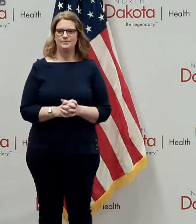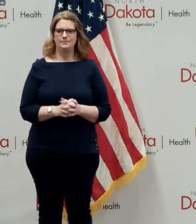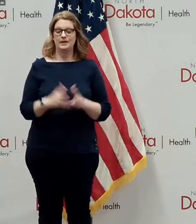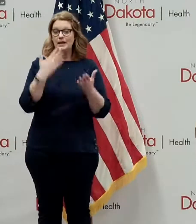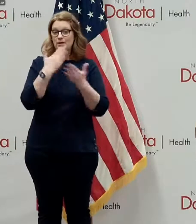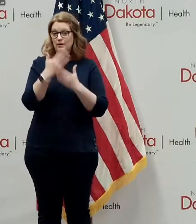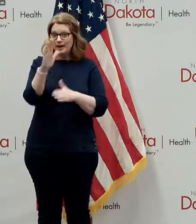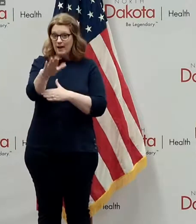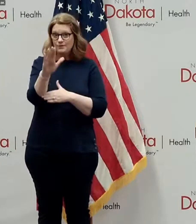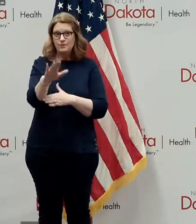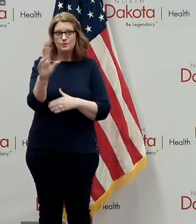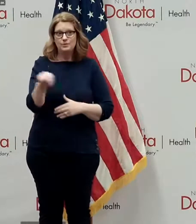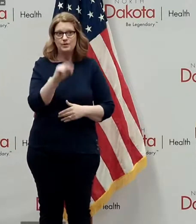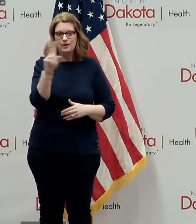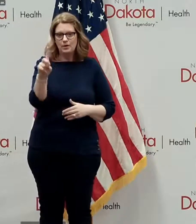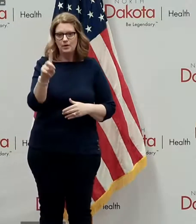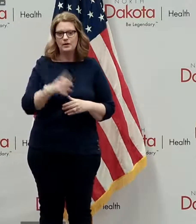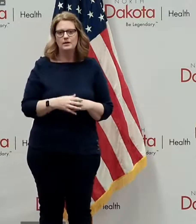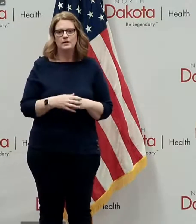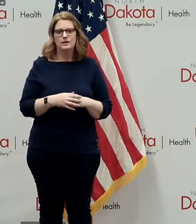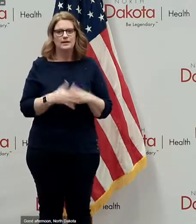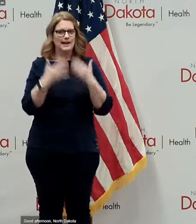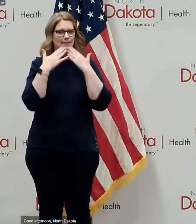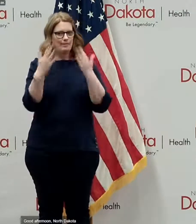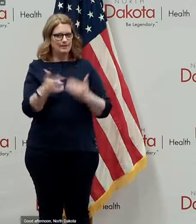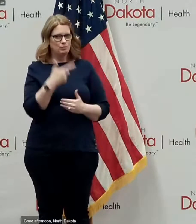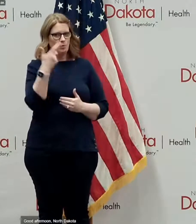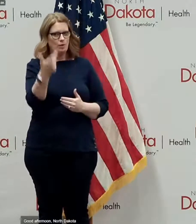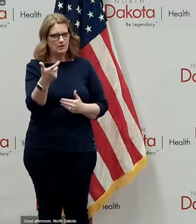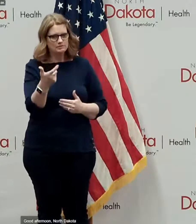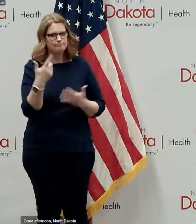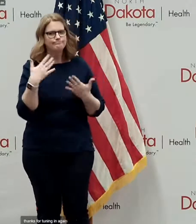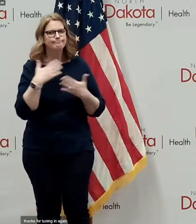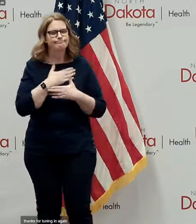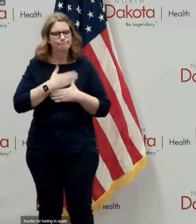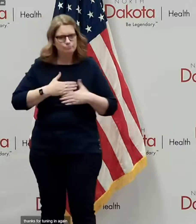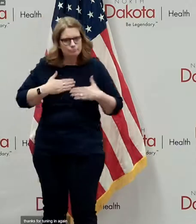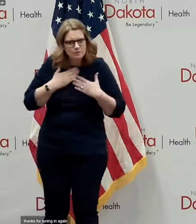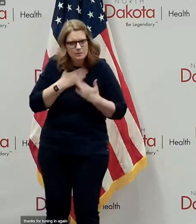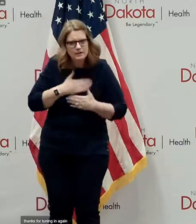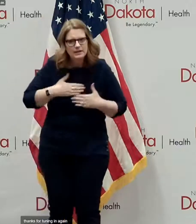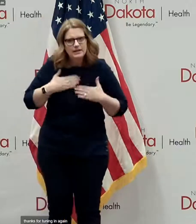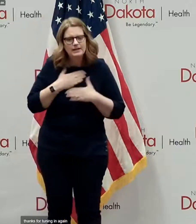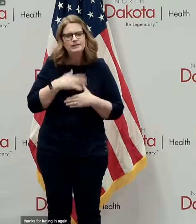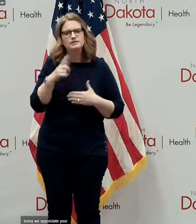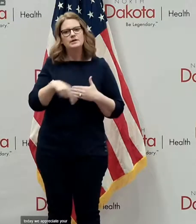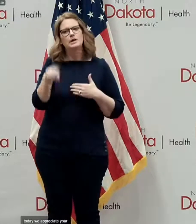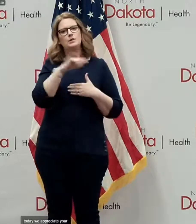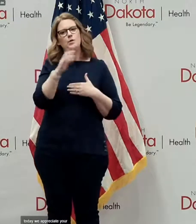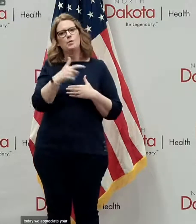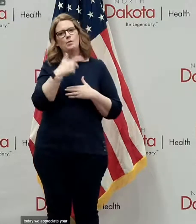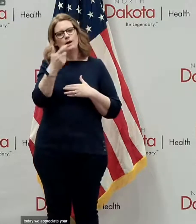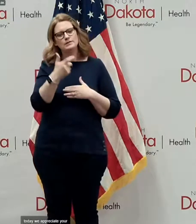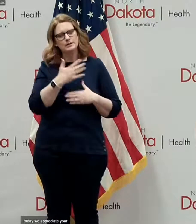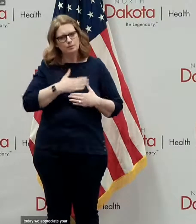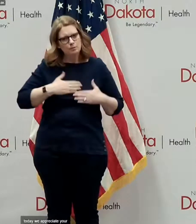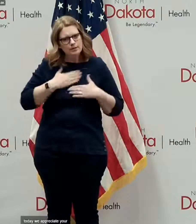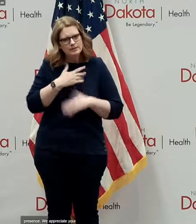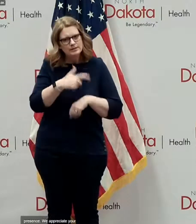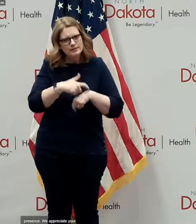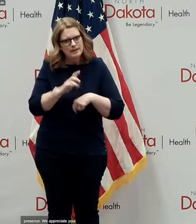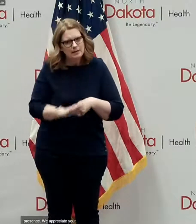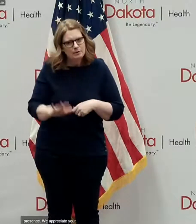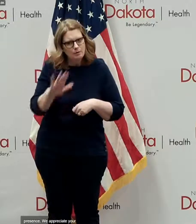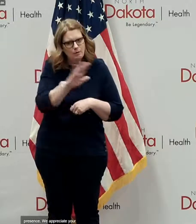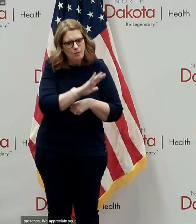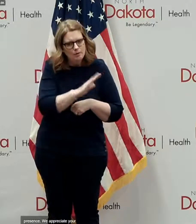Good afternoon, North Dakota. Thanks for tuning in again today. We appreciate your presence. We appreciate your time to stay